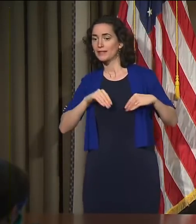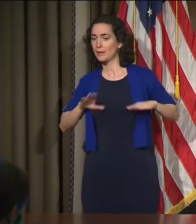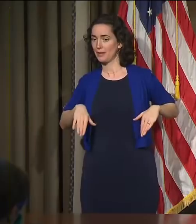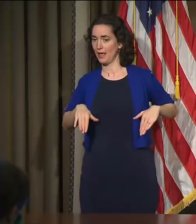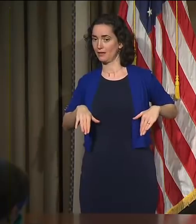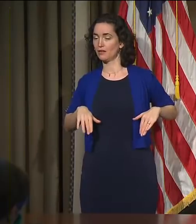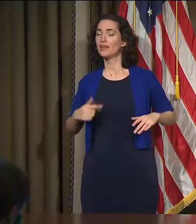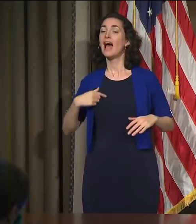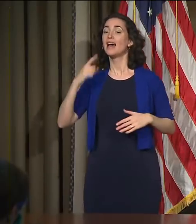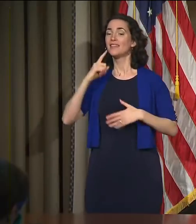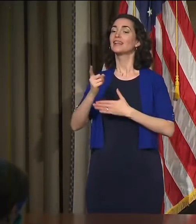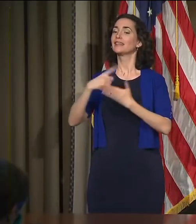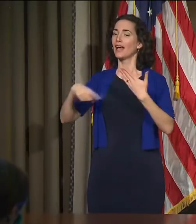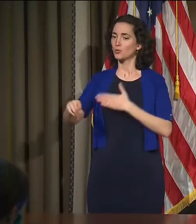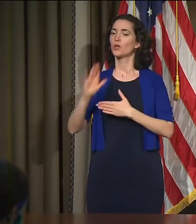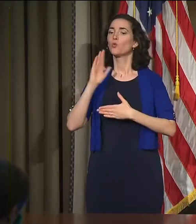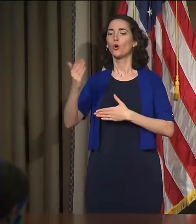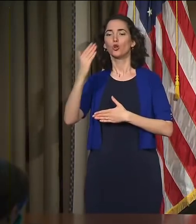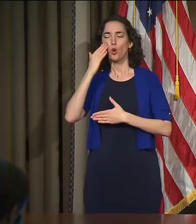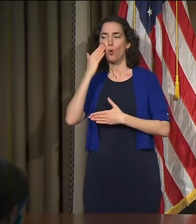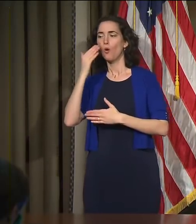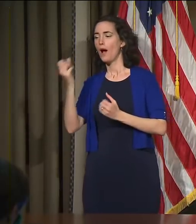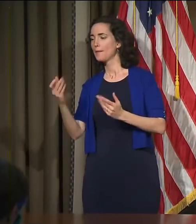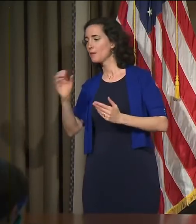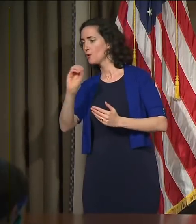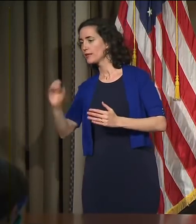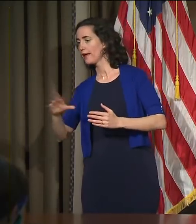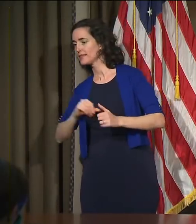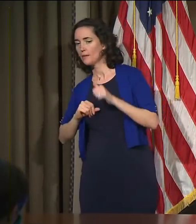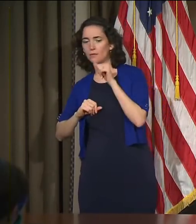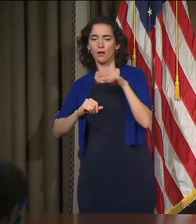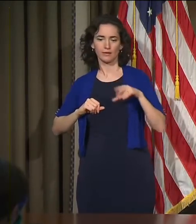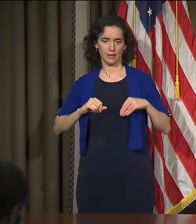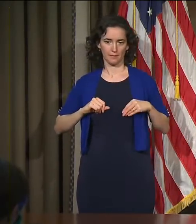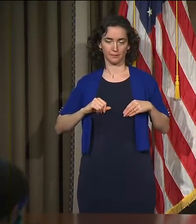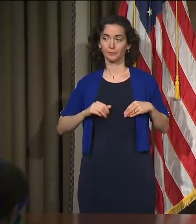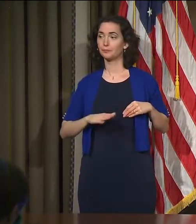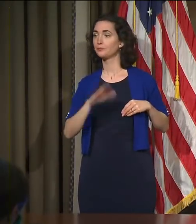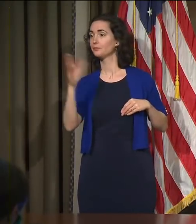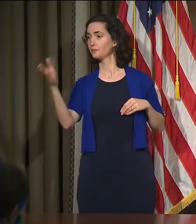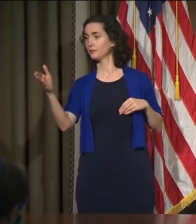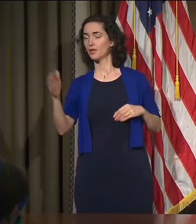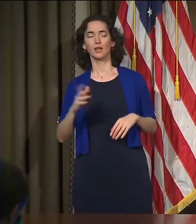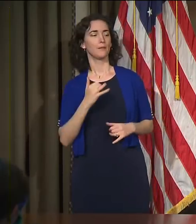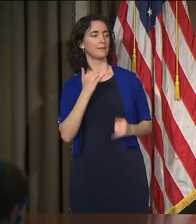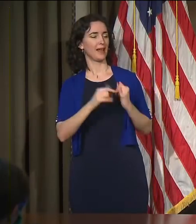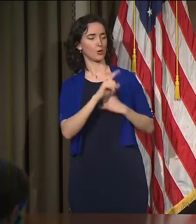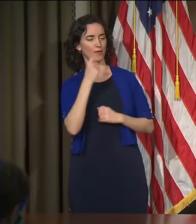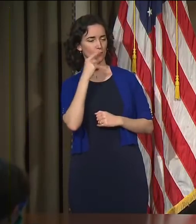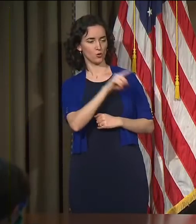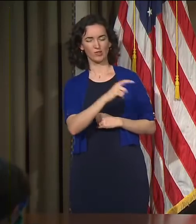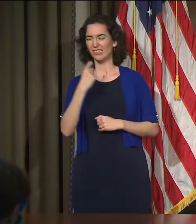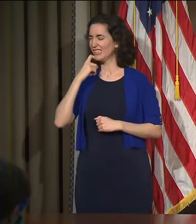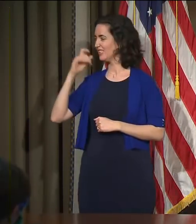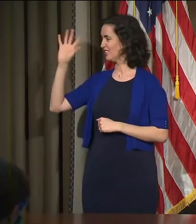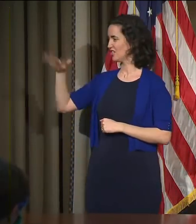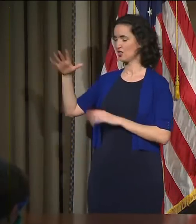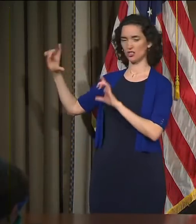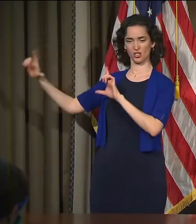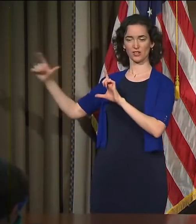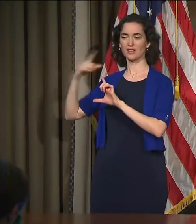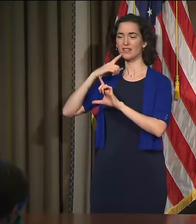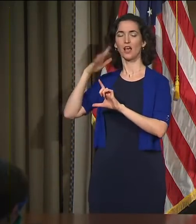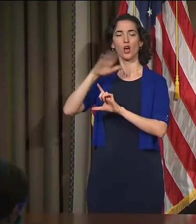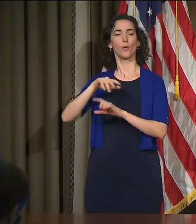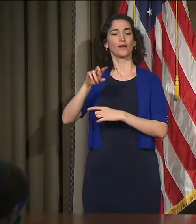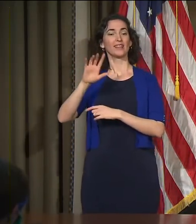now. I think probably next week or two I'll get a better sense of that. Yes, sir. Last question for you. I know that on the chart it was around 200,000 people